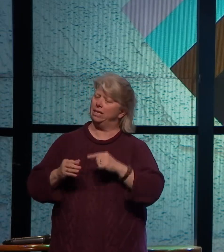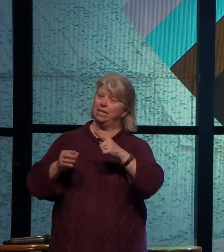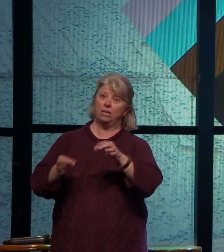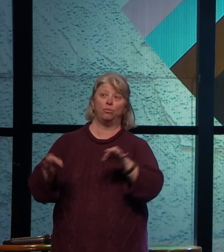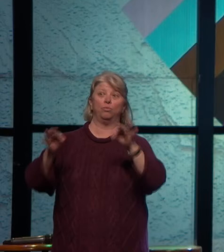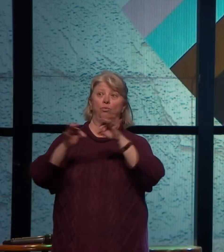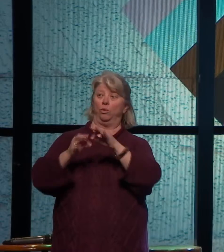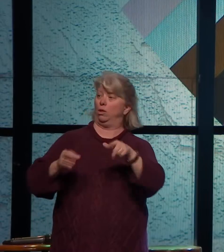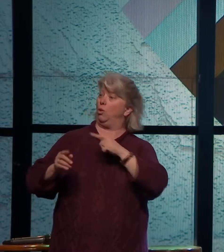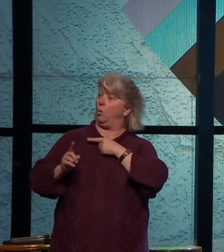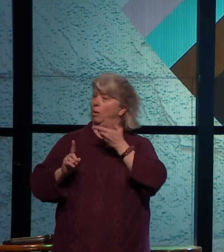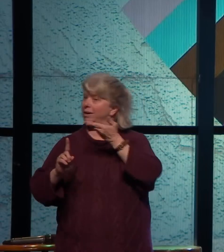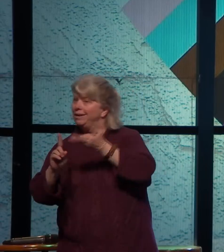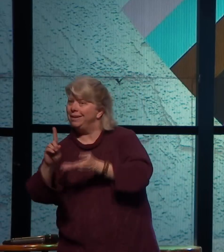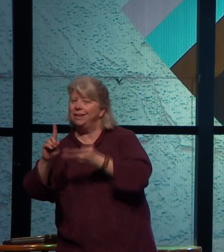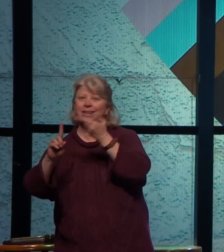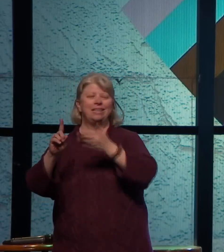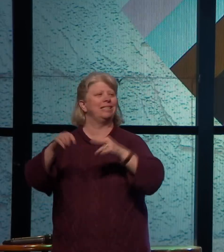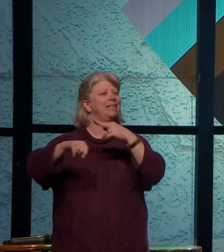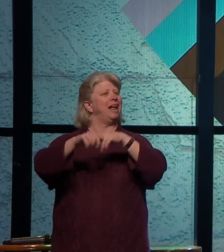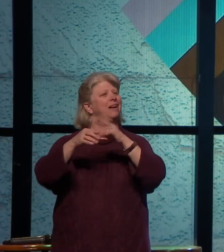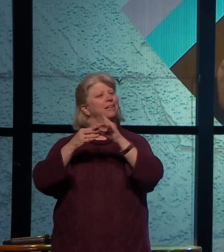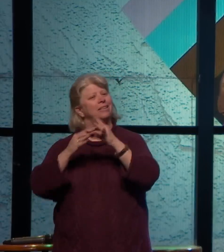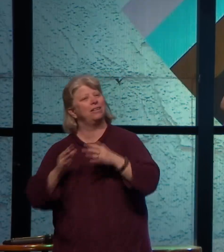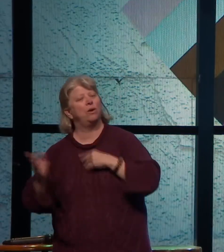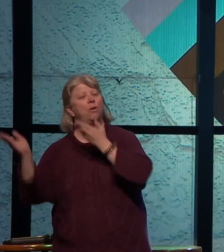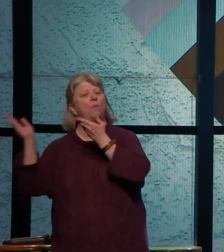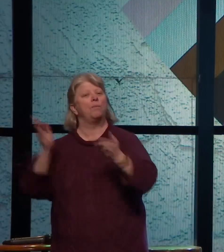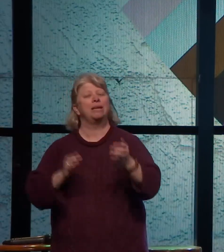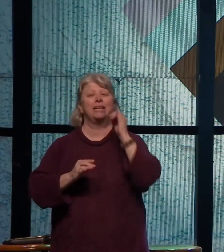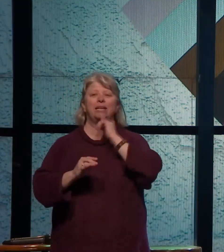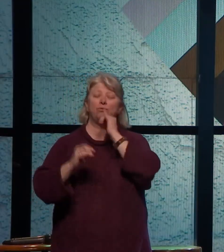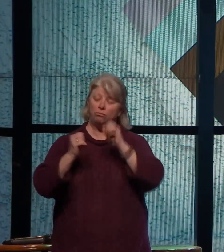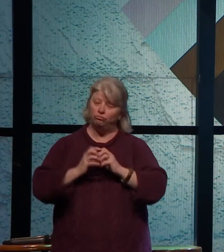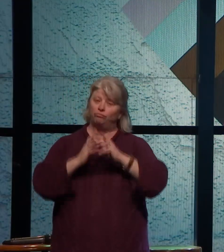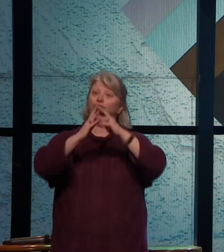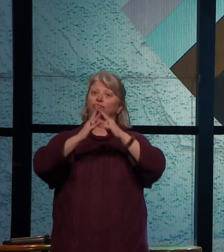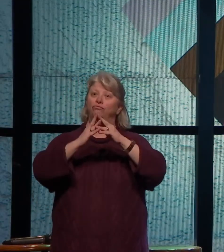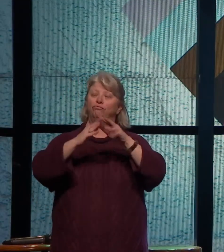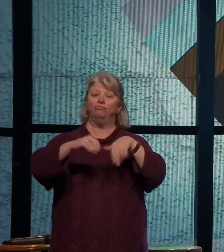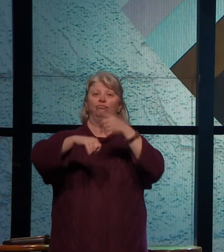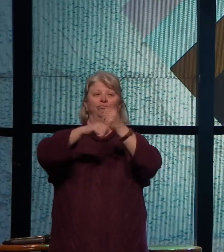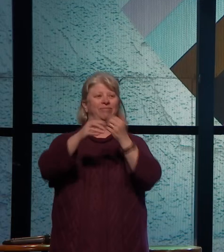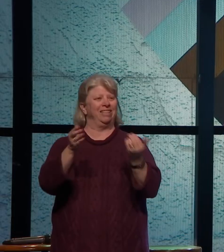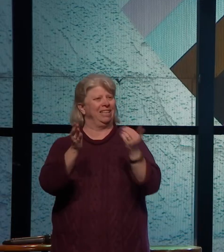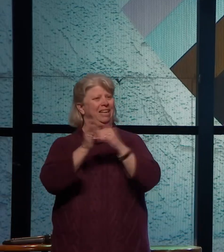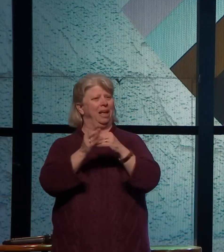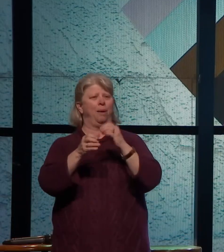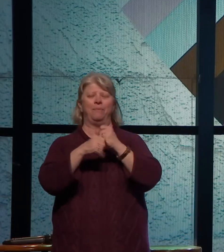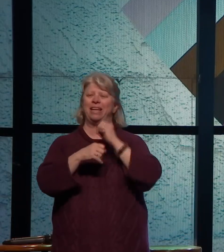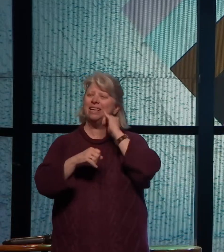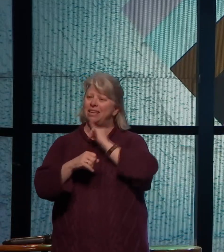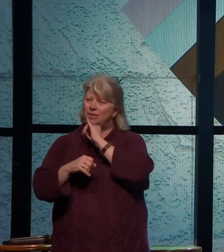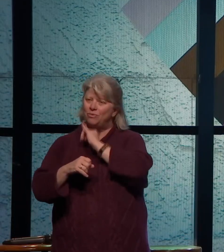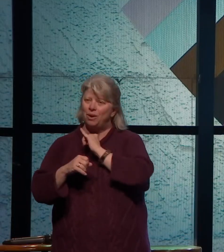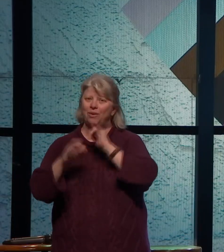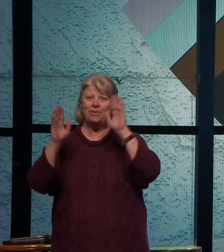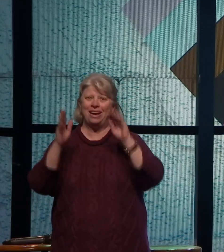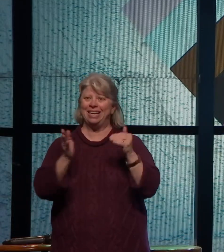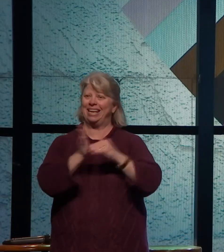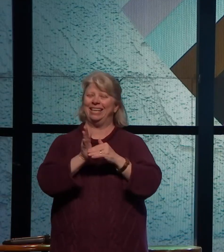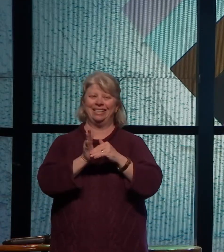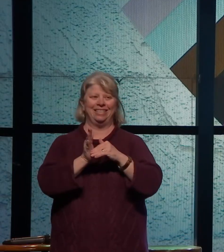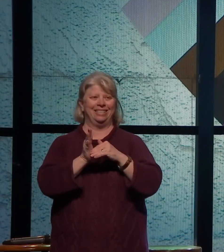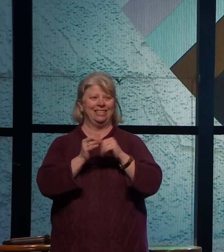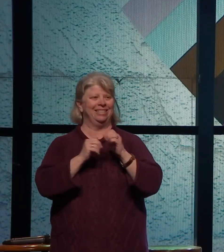worthy of our loyalty. He's a national leader. He's going to bring Israel back to its glory. He's going to make Israel great again.